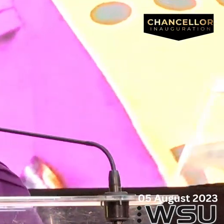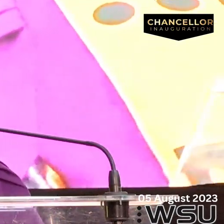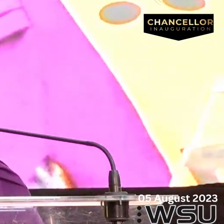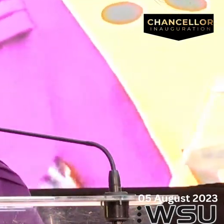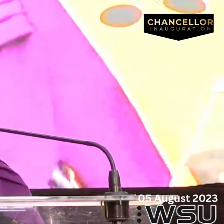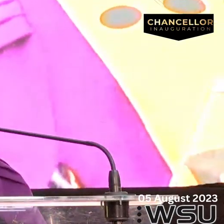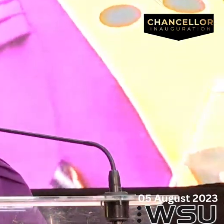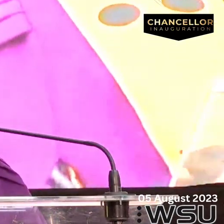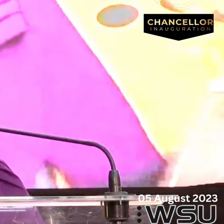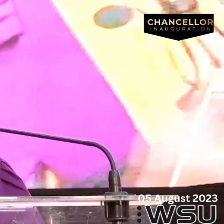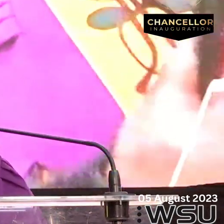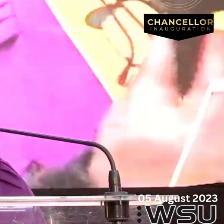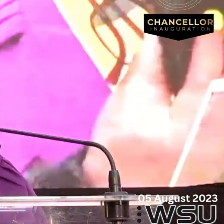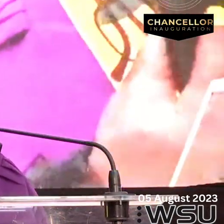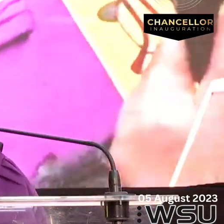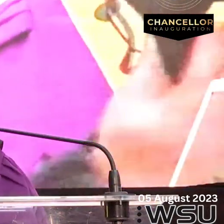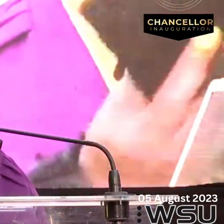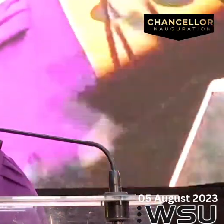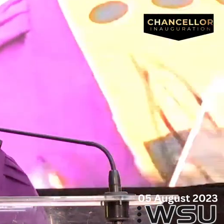inkulu kangaka yethu.